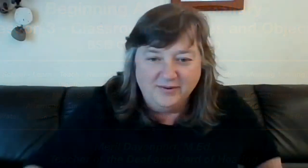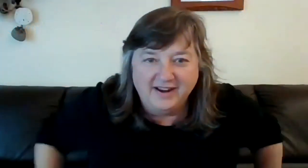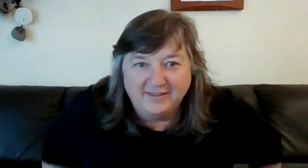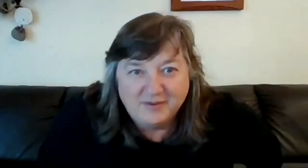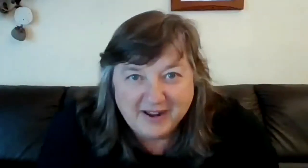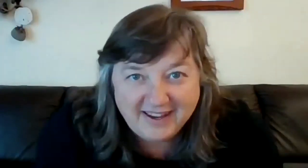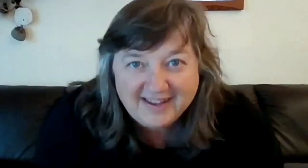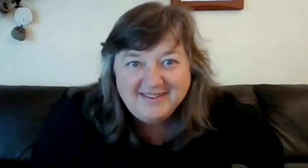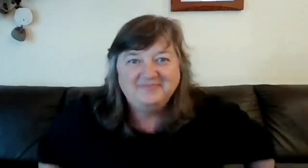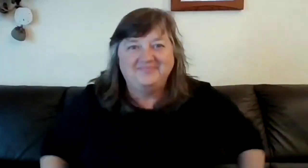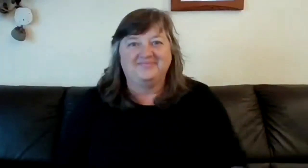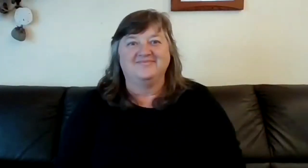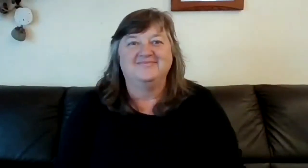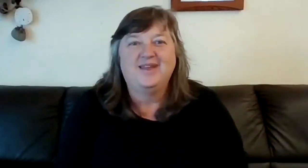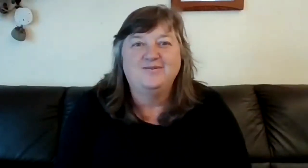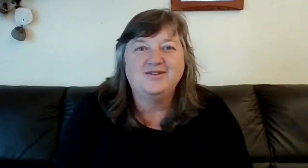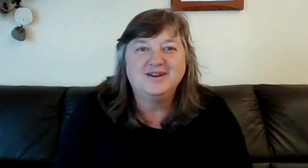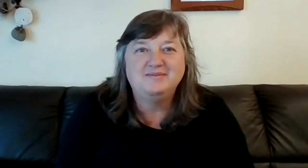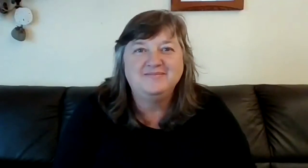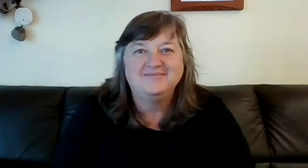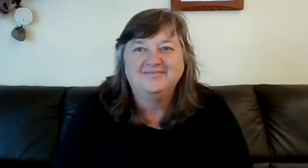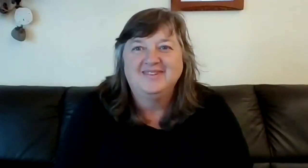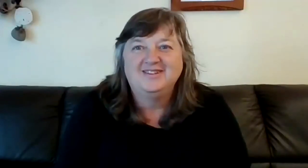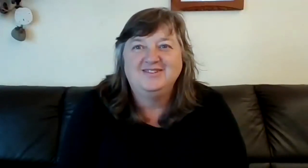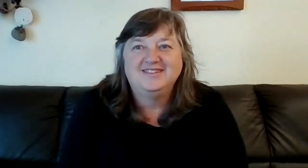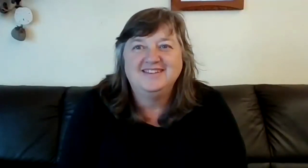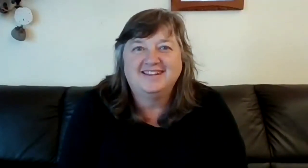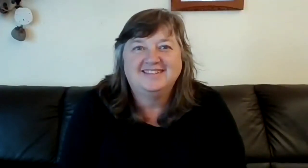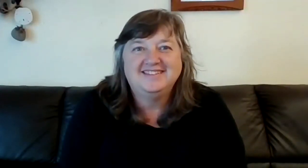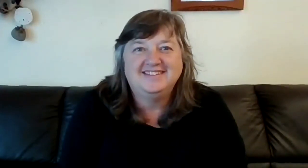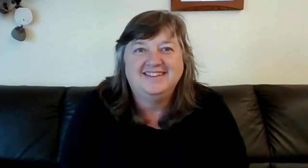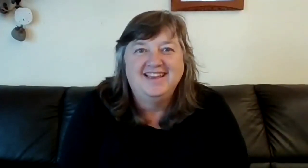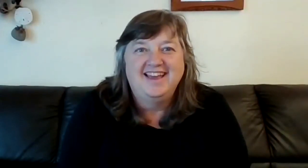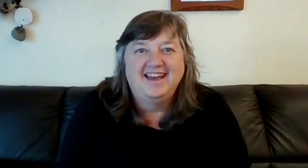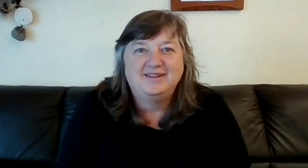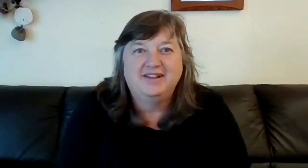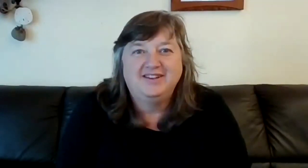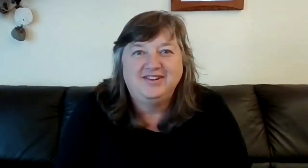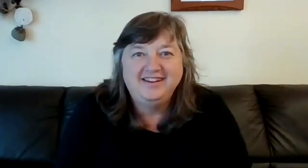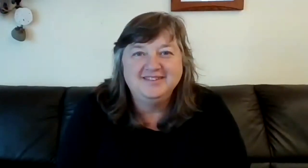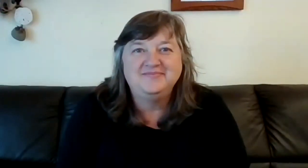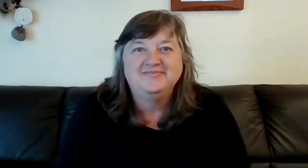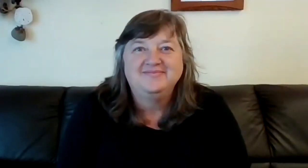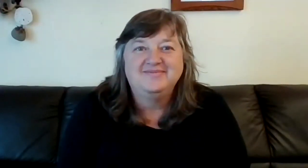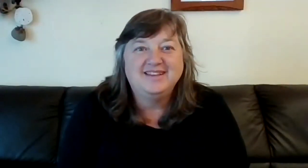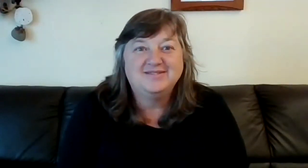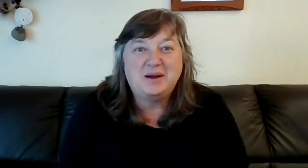All right, everybody, welcome to this next lesson. And I'm glad you're here. Thanks for